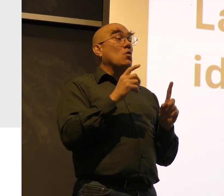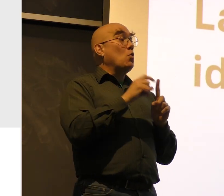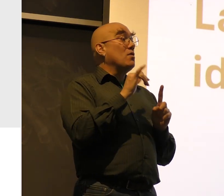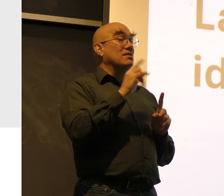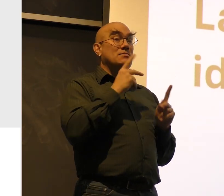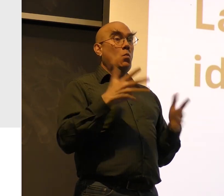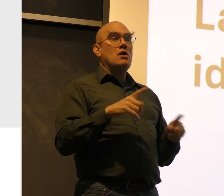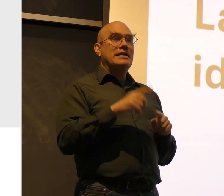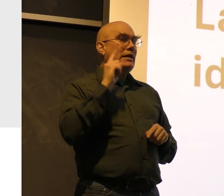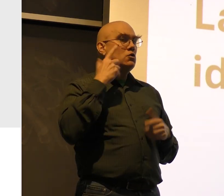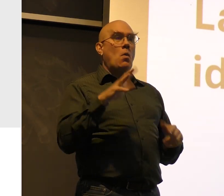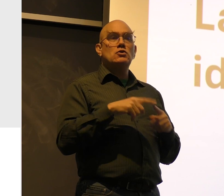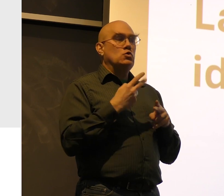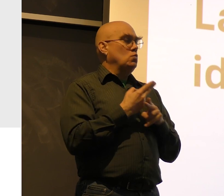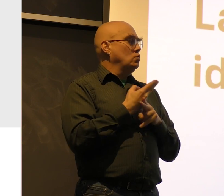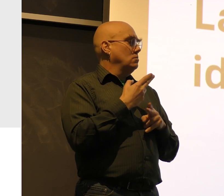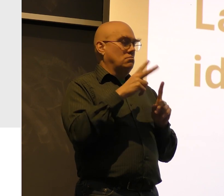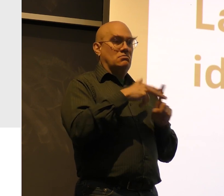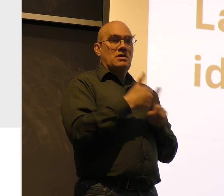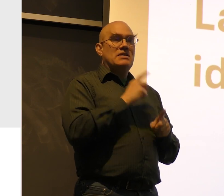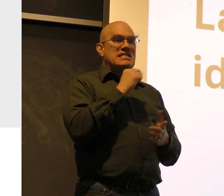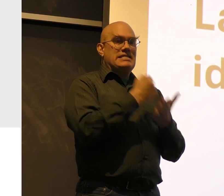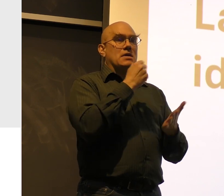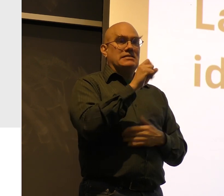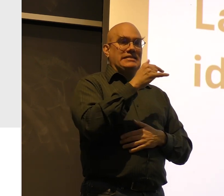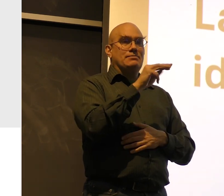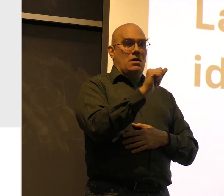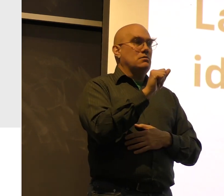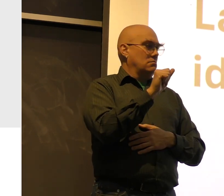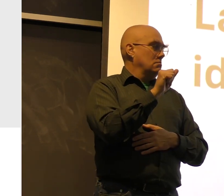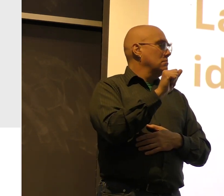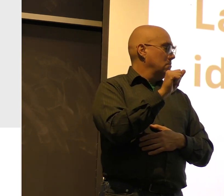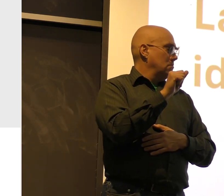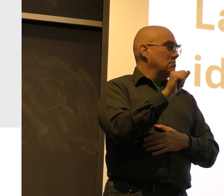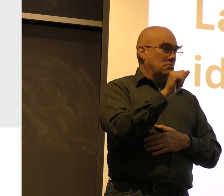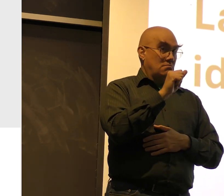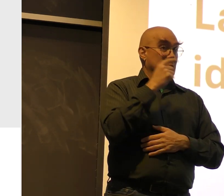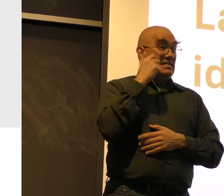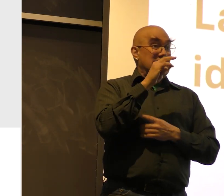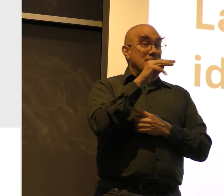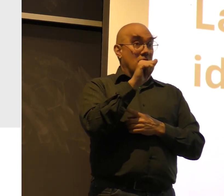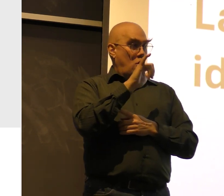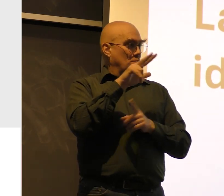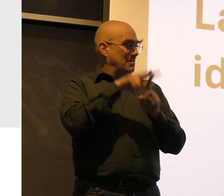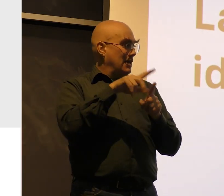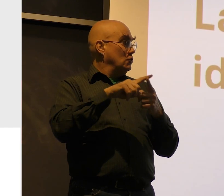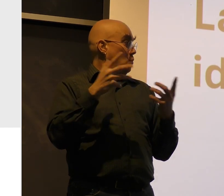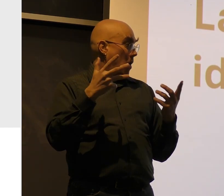out there is that deaf people don't want to hear, that don't want to apply to themselves, is stigma. Because stigma